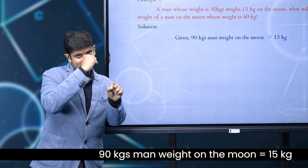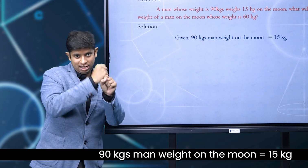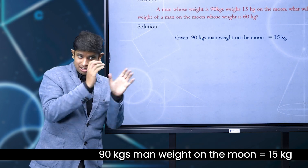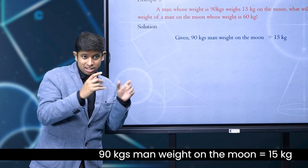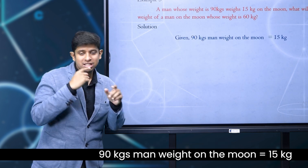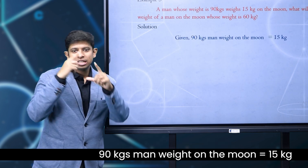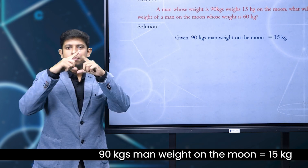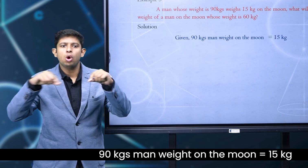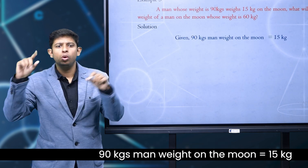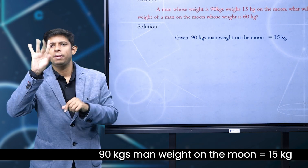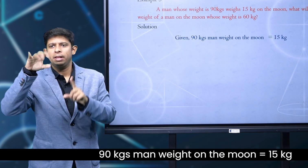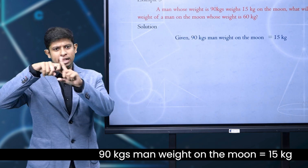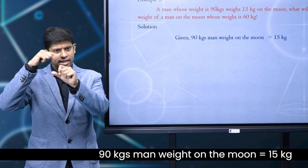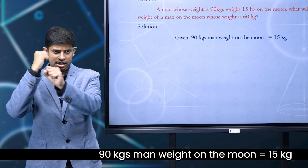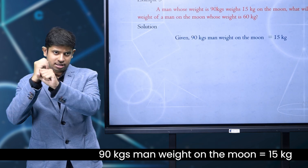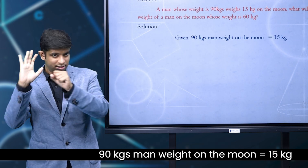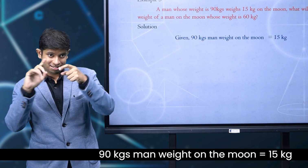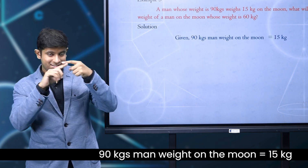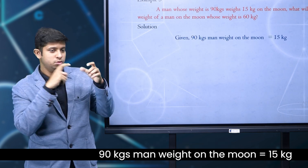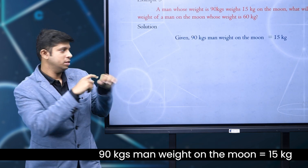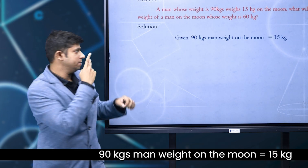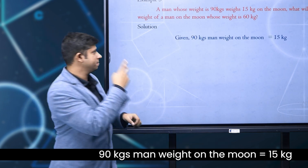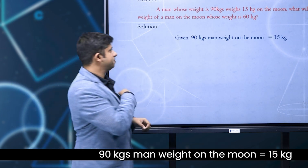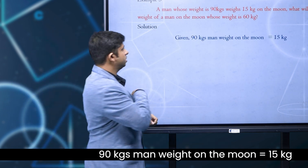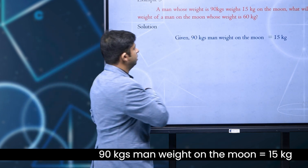90 kgs man weight on the moon is equal to 15 kg.